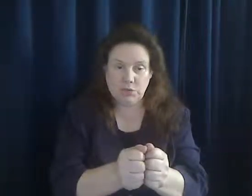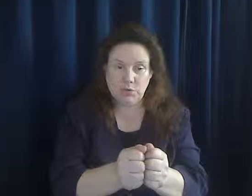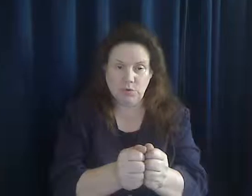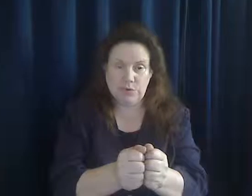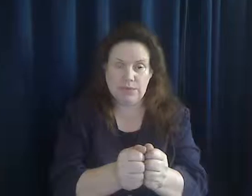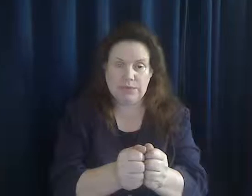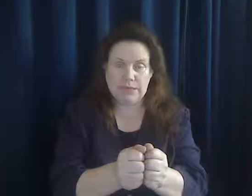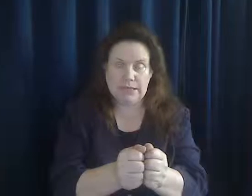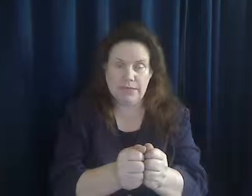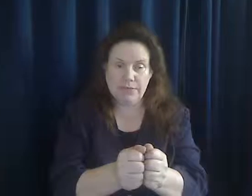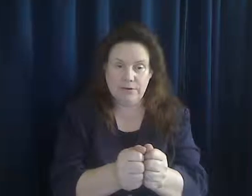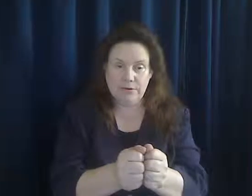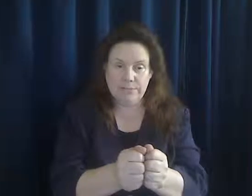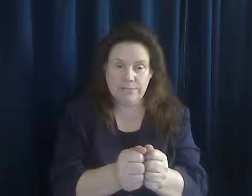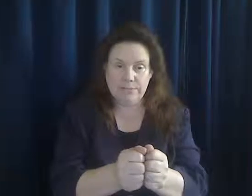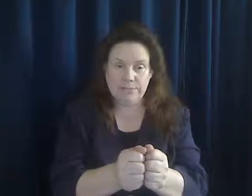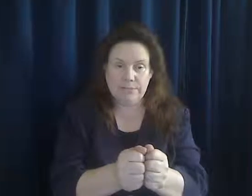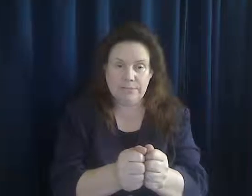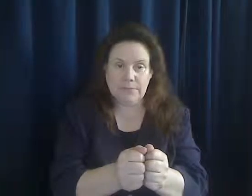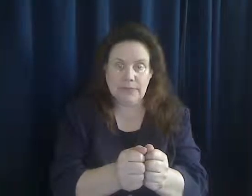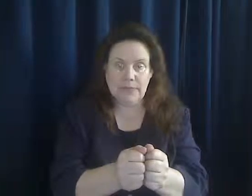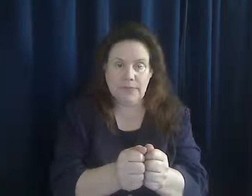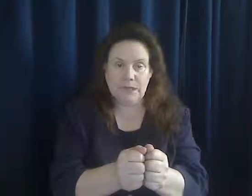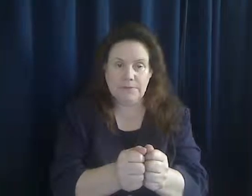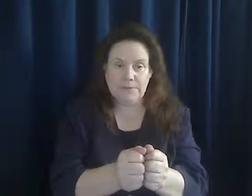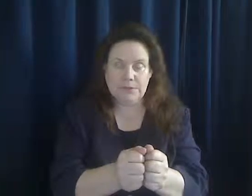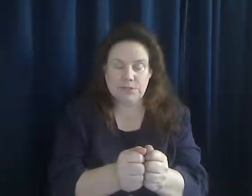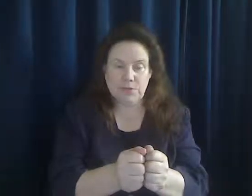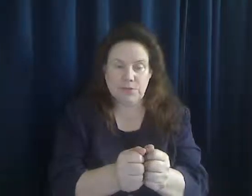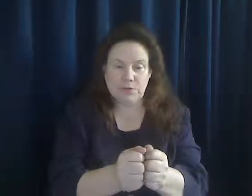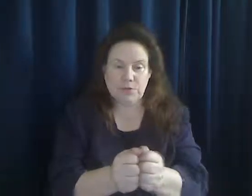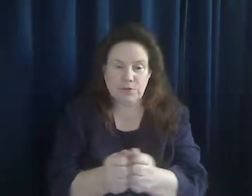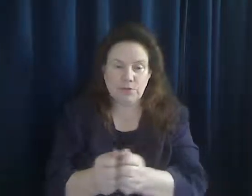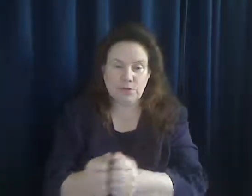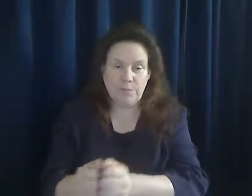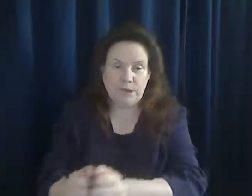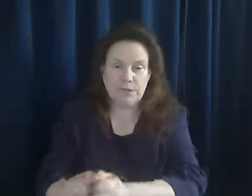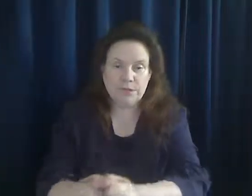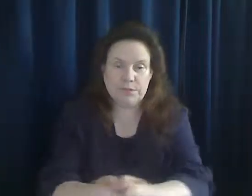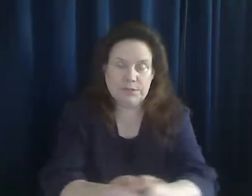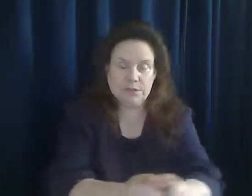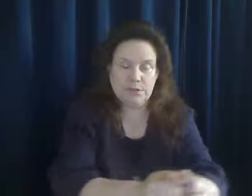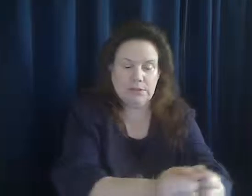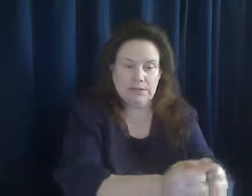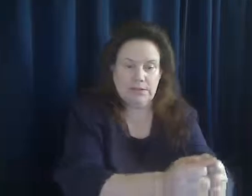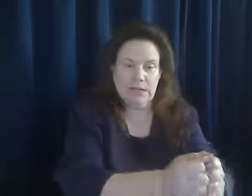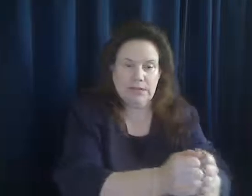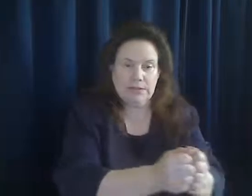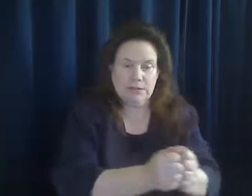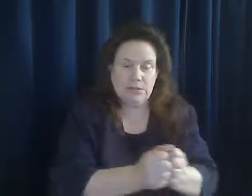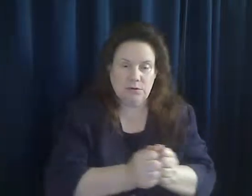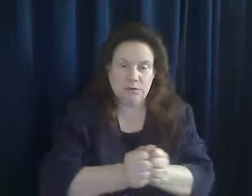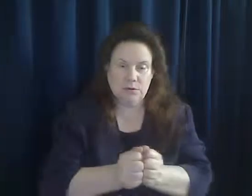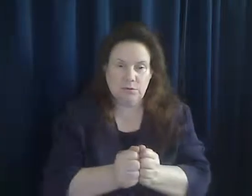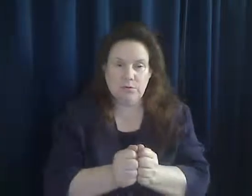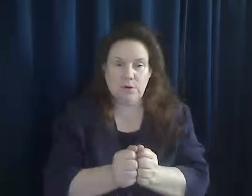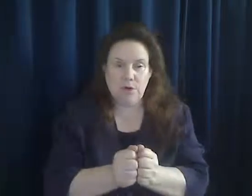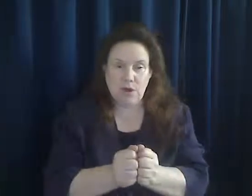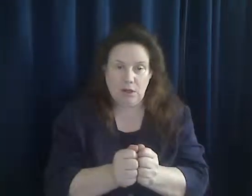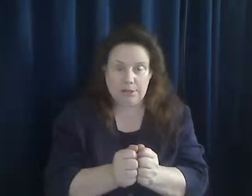to together, if I was talking about a group, I could do a circle indicating this whole group. We're all